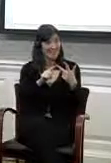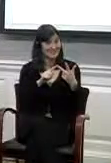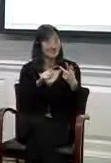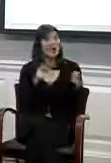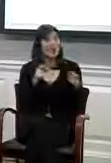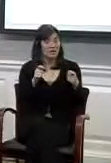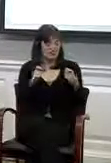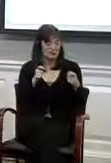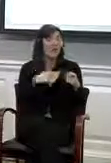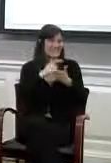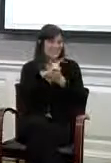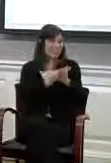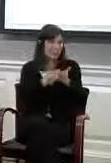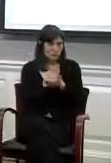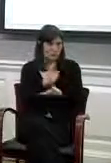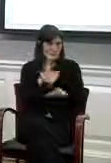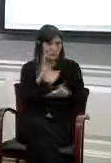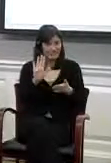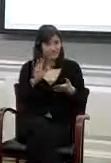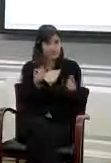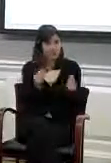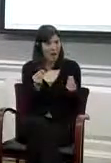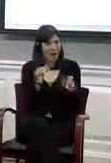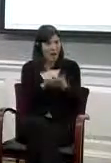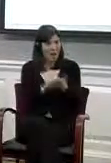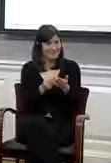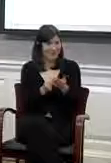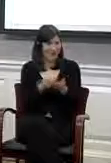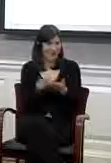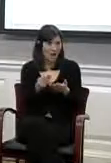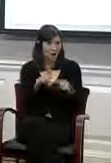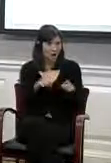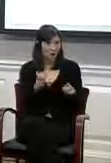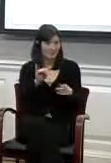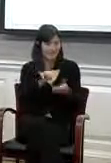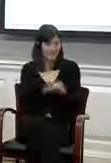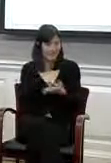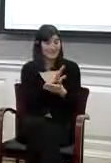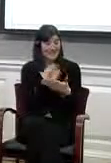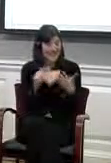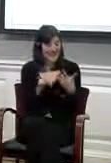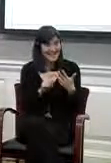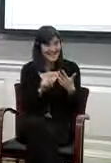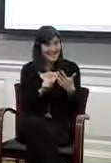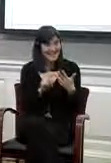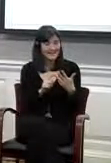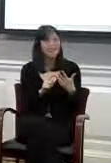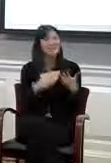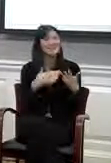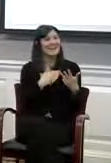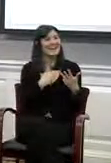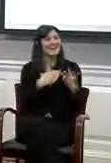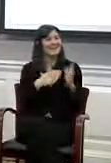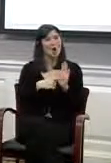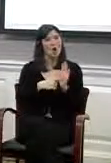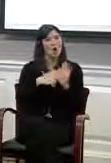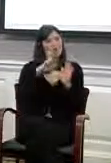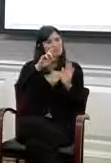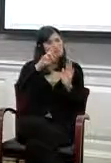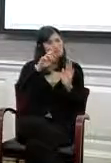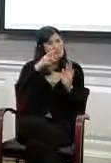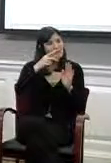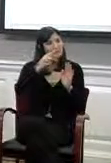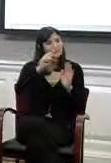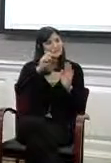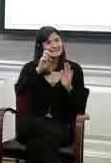acquired during marriage. Fourthly, that spouses have equal representative powers. The new